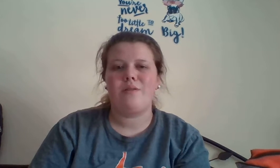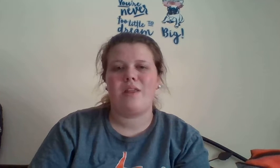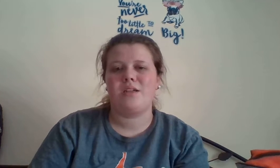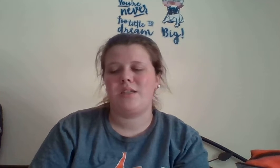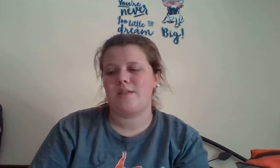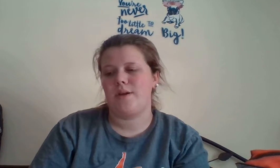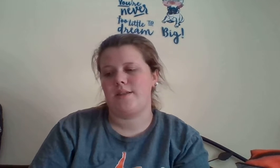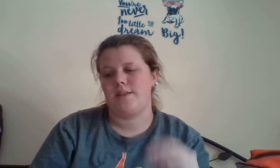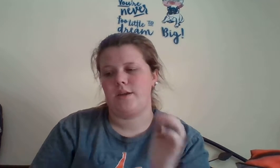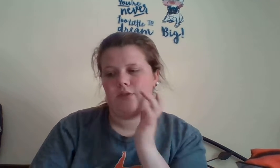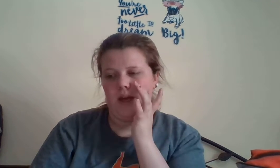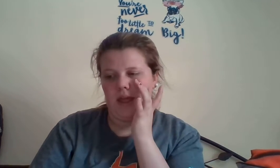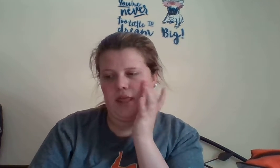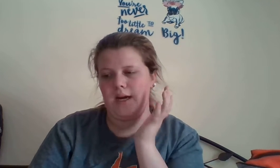with Energy Express and stuff like that.